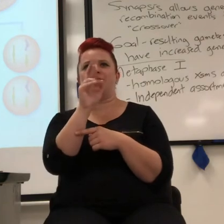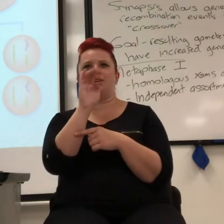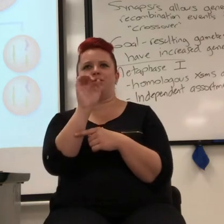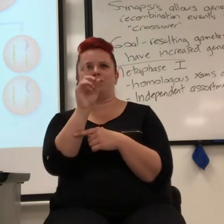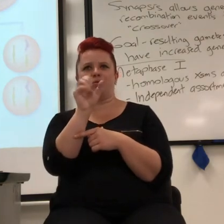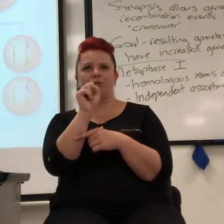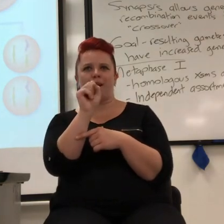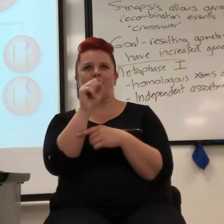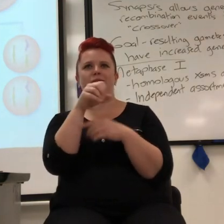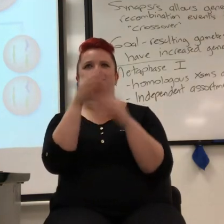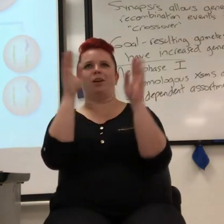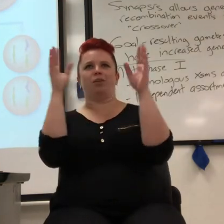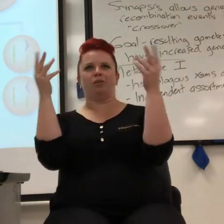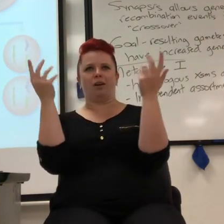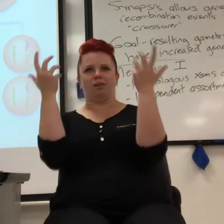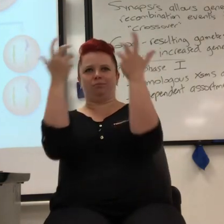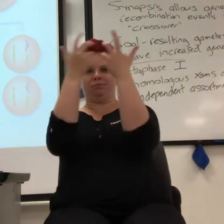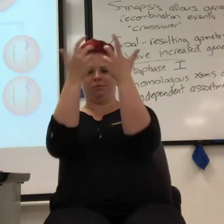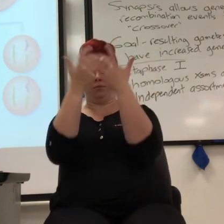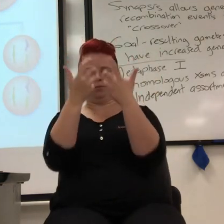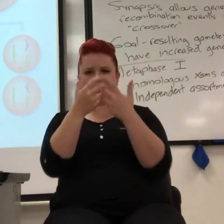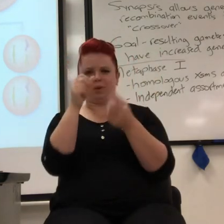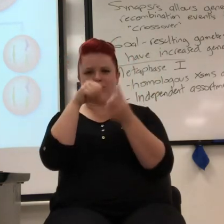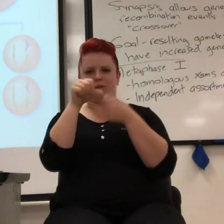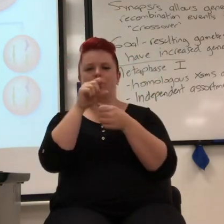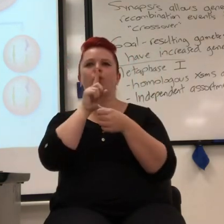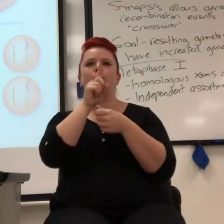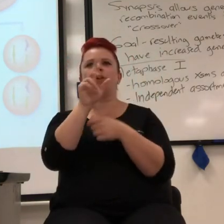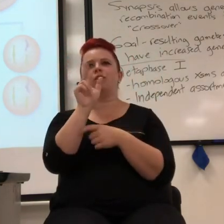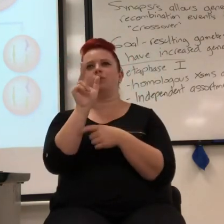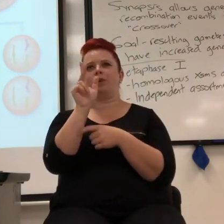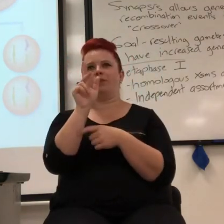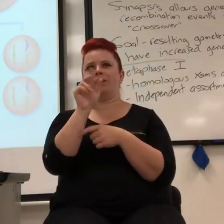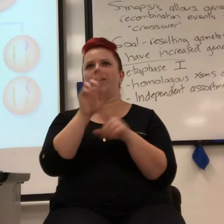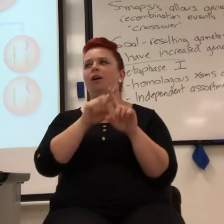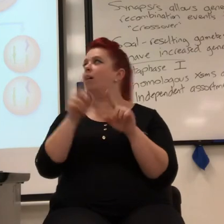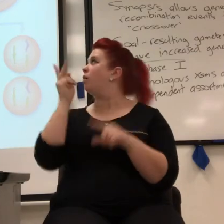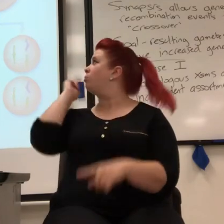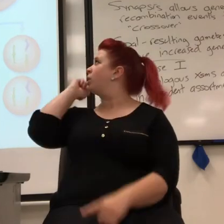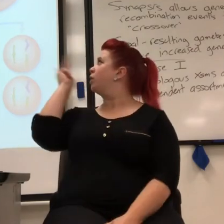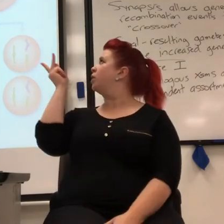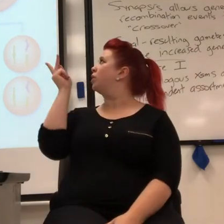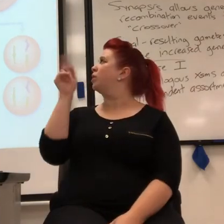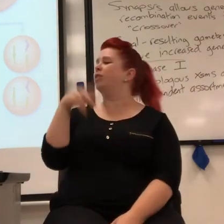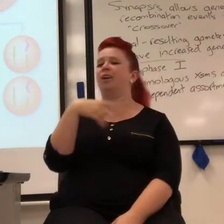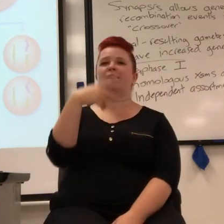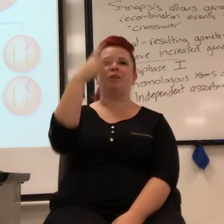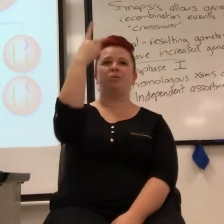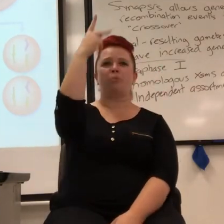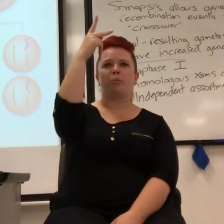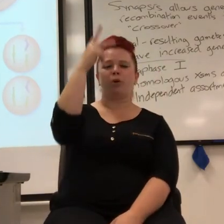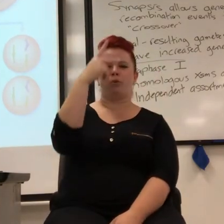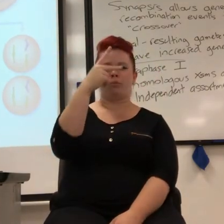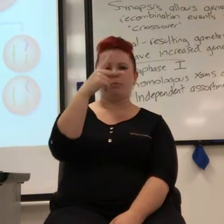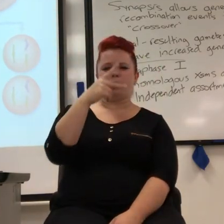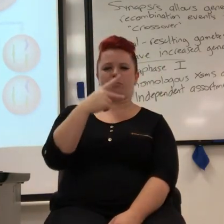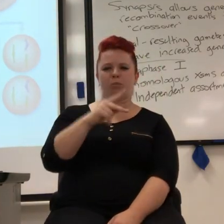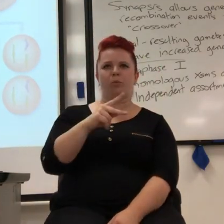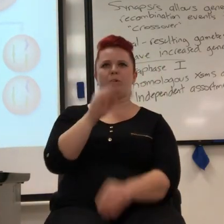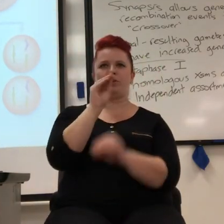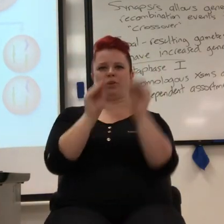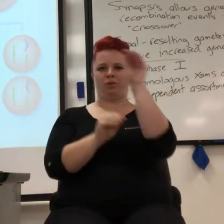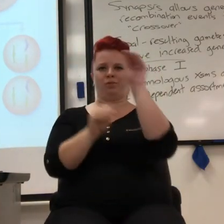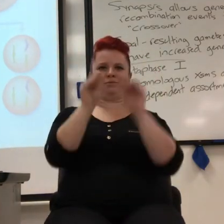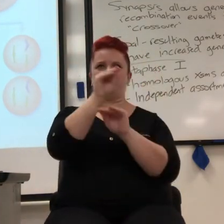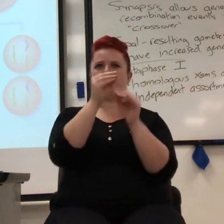it's 23. But look at this. Purple, purple, purple. Okay, that's random. These assort independently.